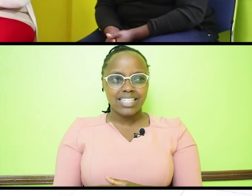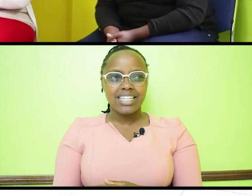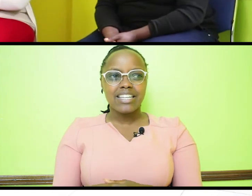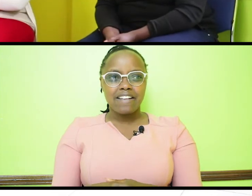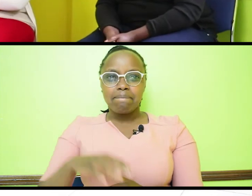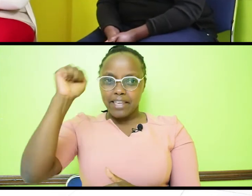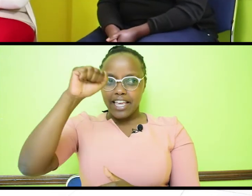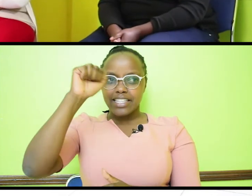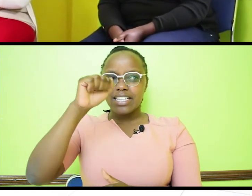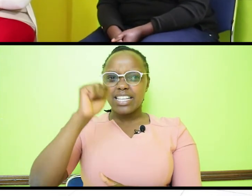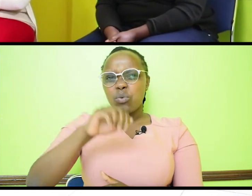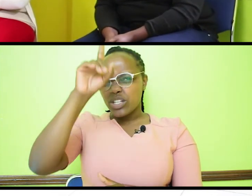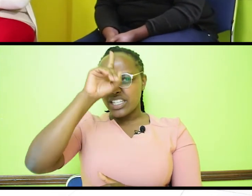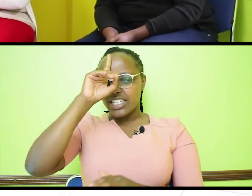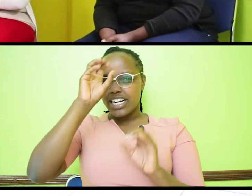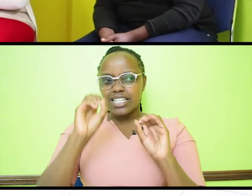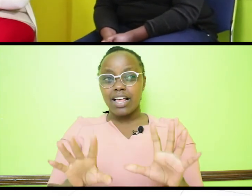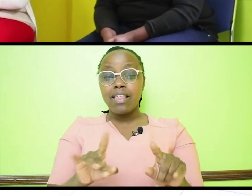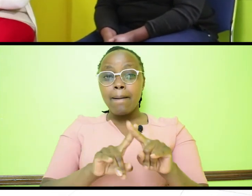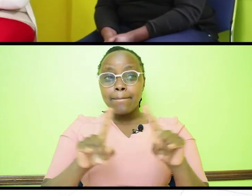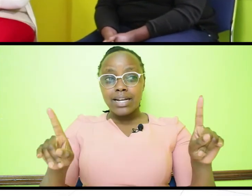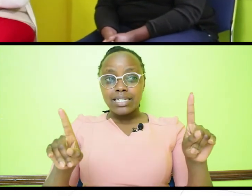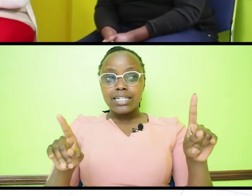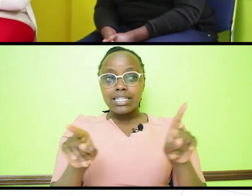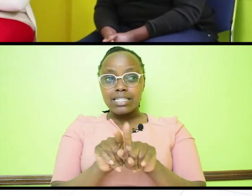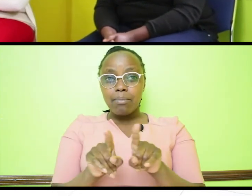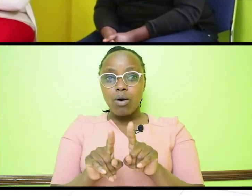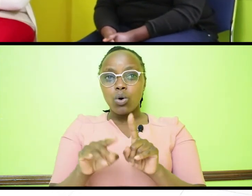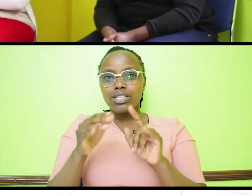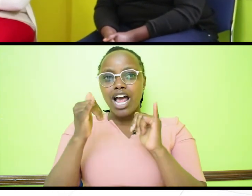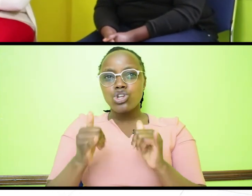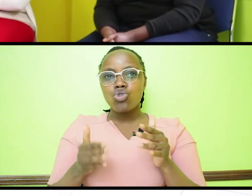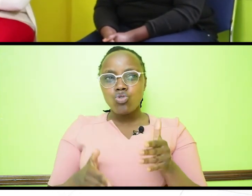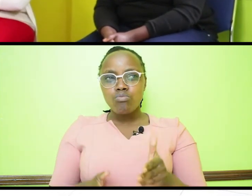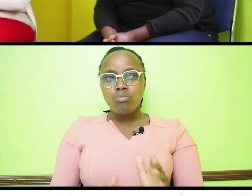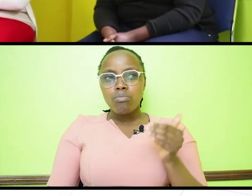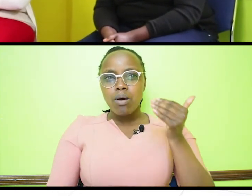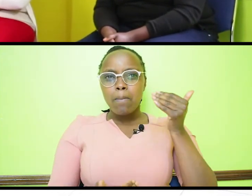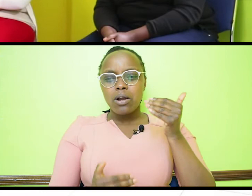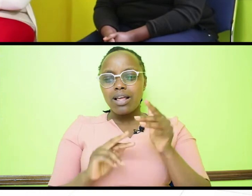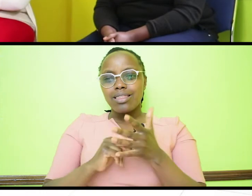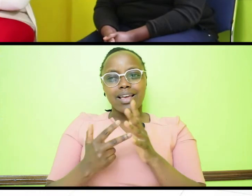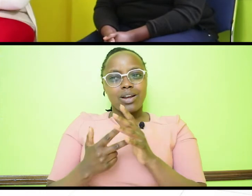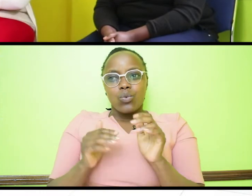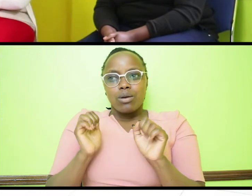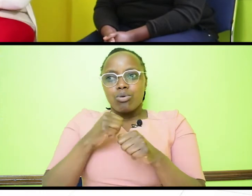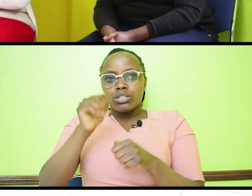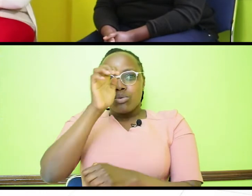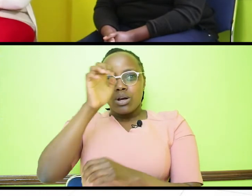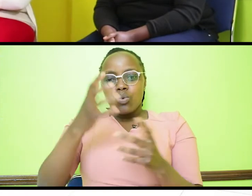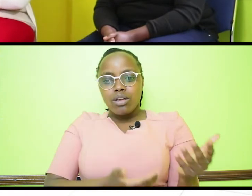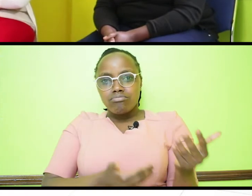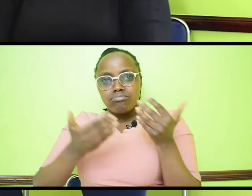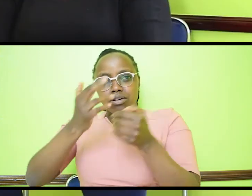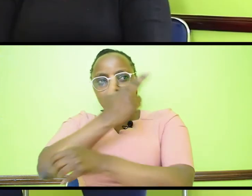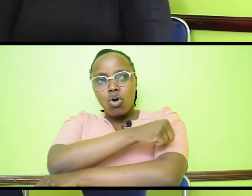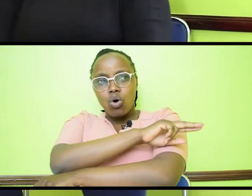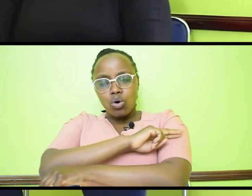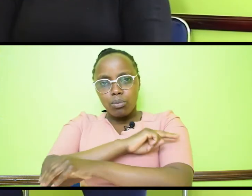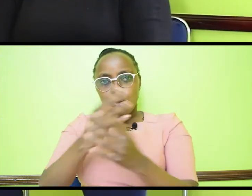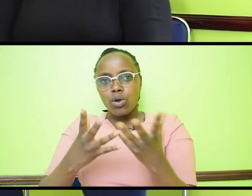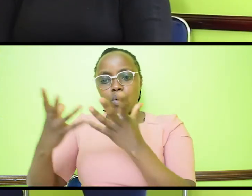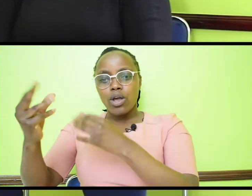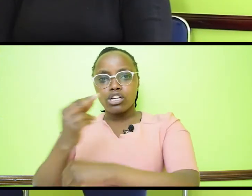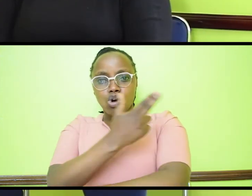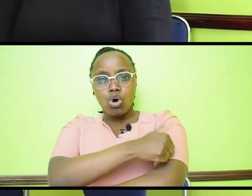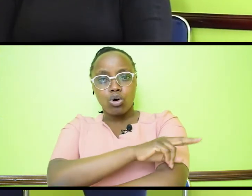anything very serious. Yeah, it wasn't that serious, but since he was a newborn, didn't take any chance. Yes. We took the baby to the hospital,